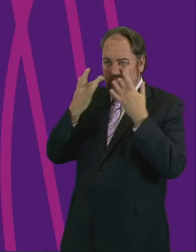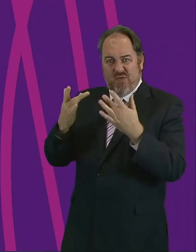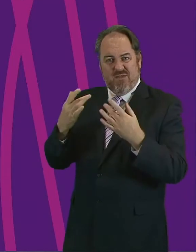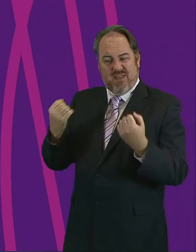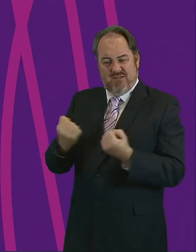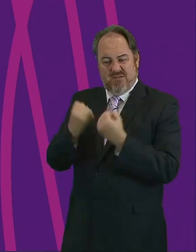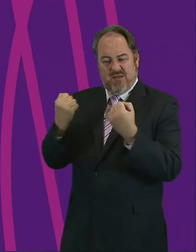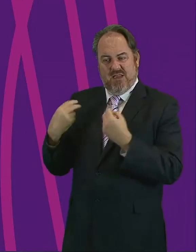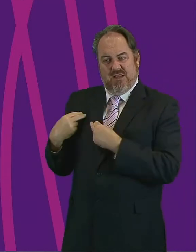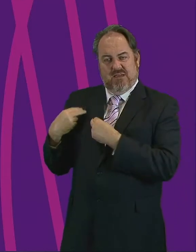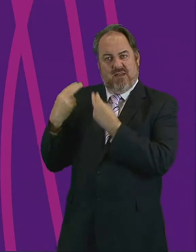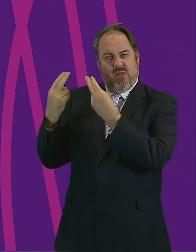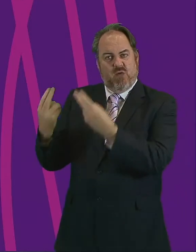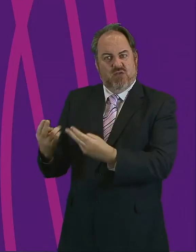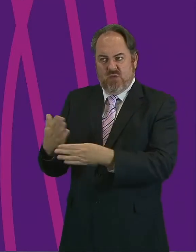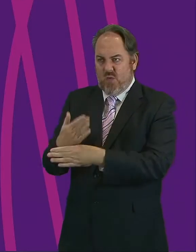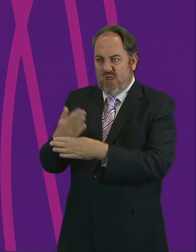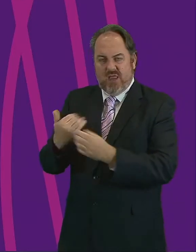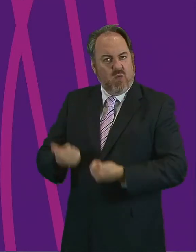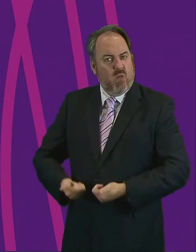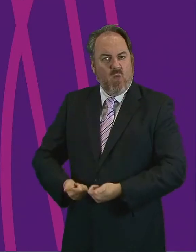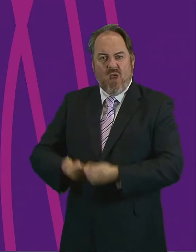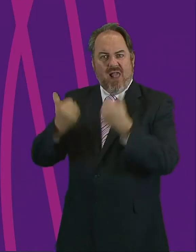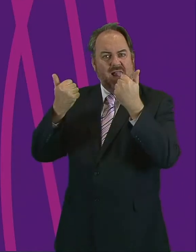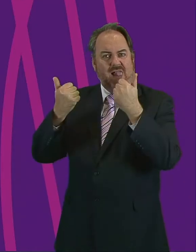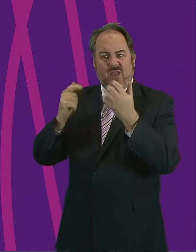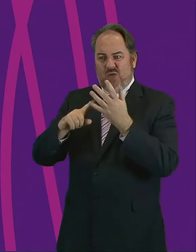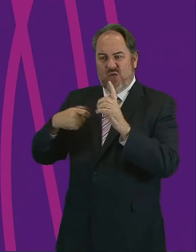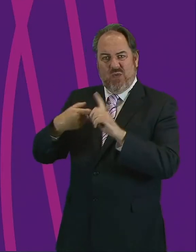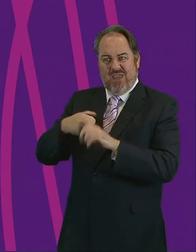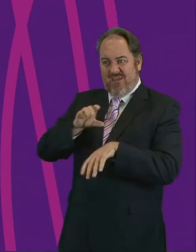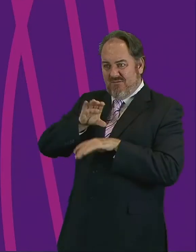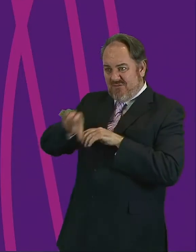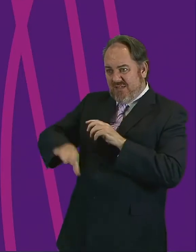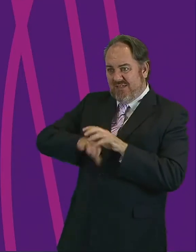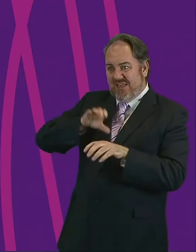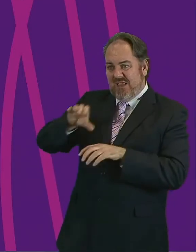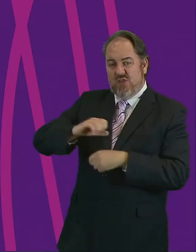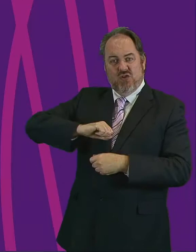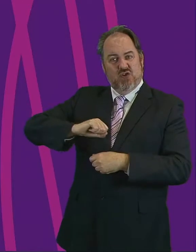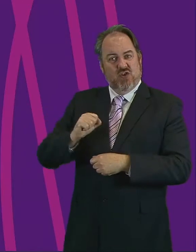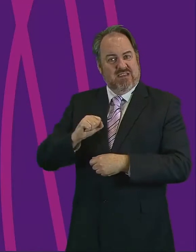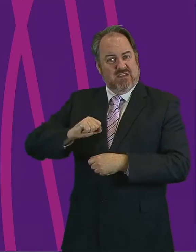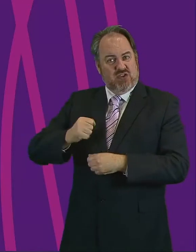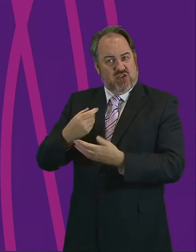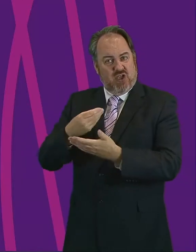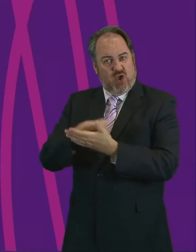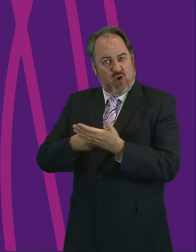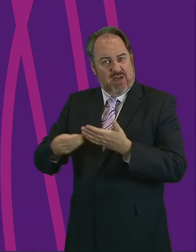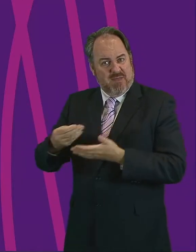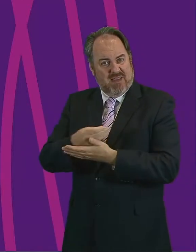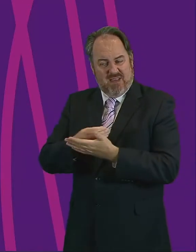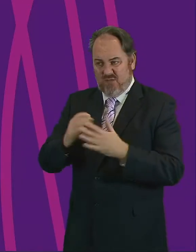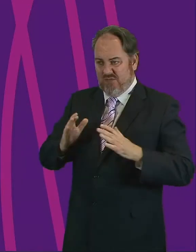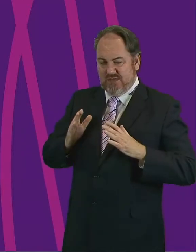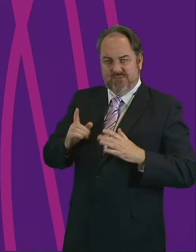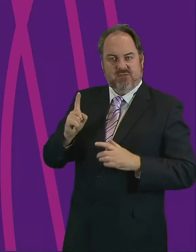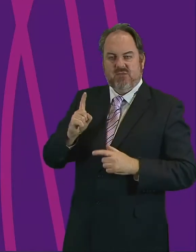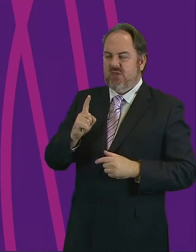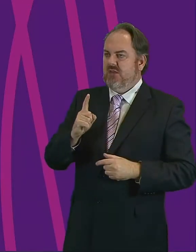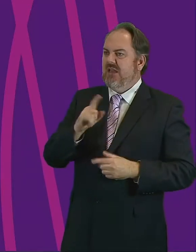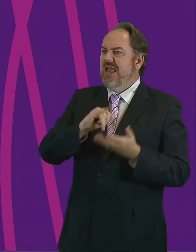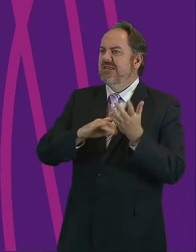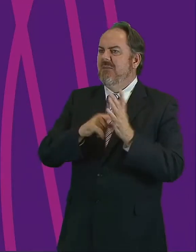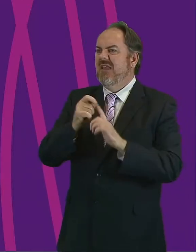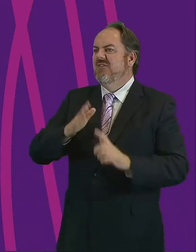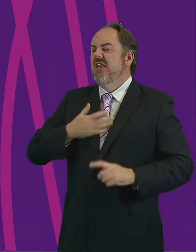Government continuing to inject unprecedented funds directly into the Scottish economy. It is, of course, still not enough for the SNP